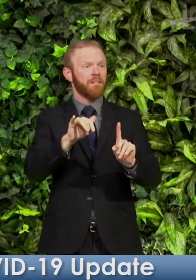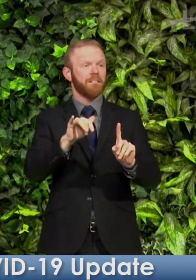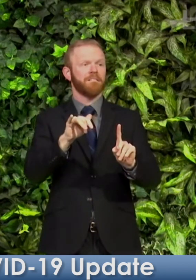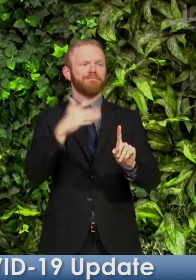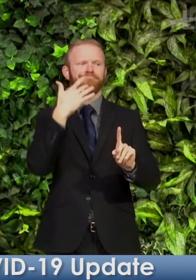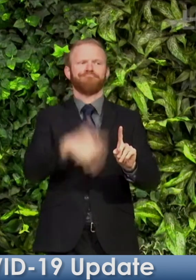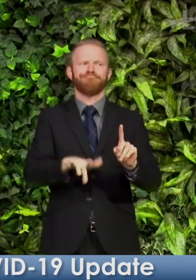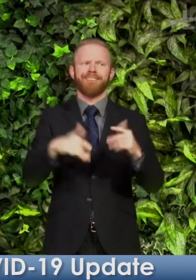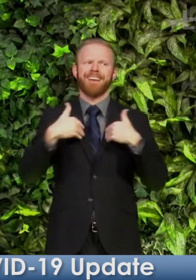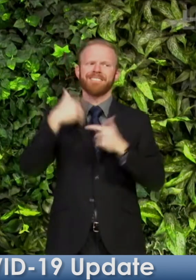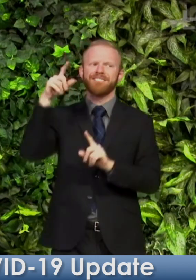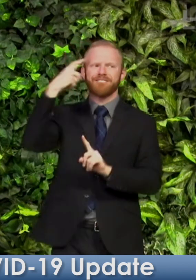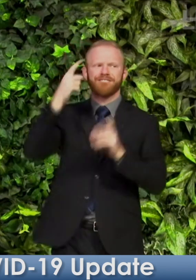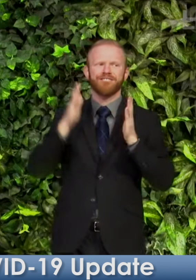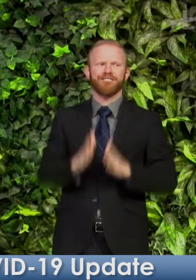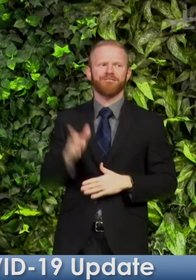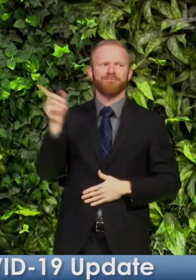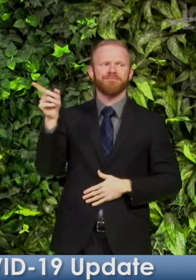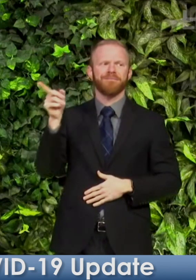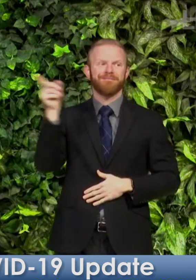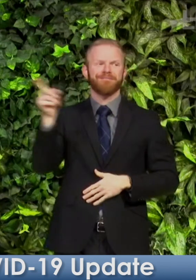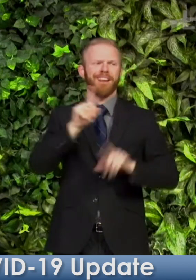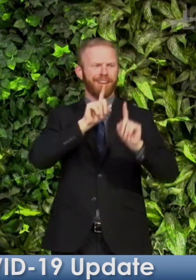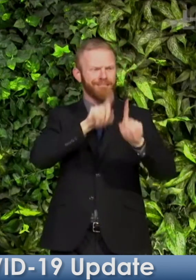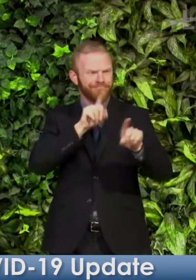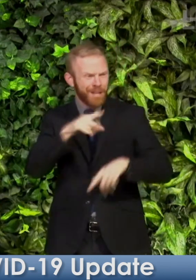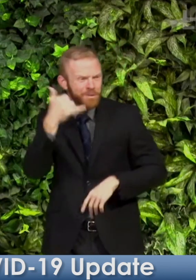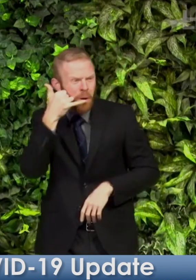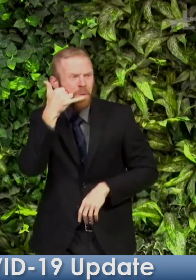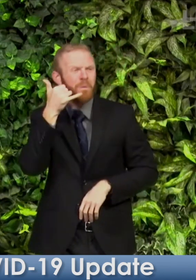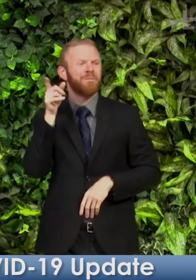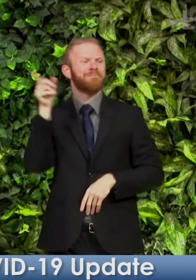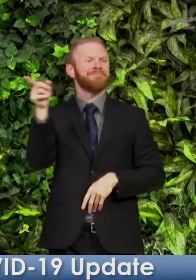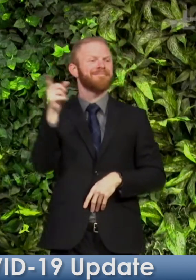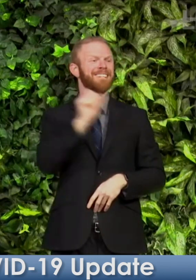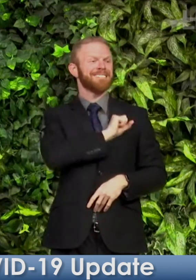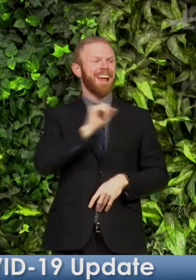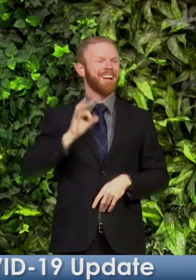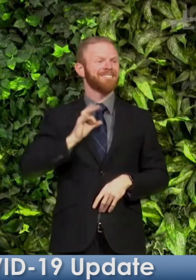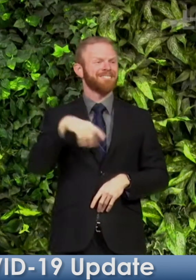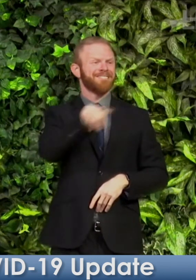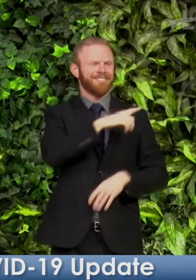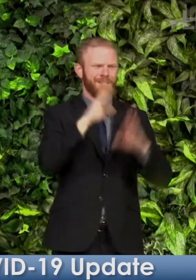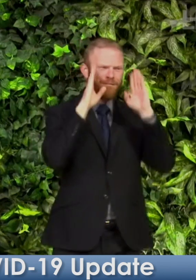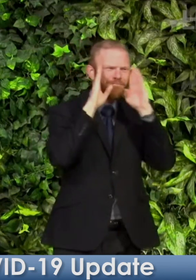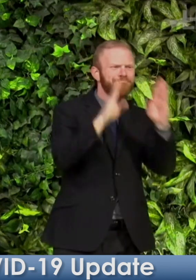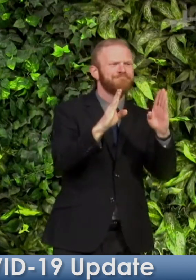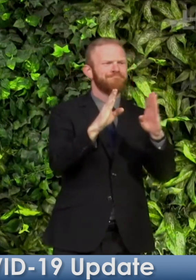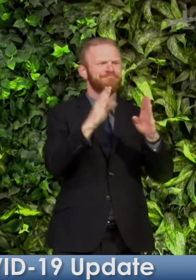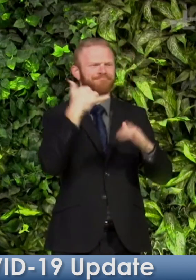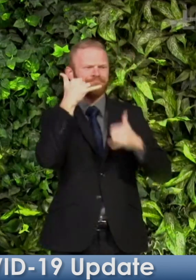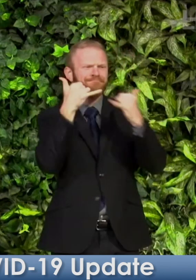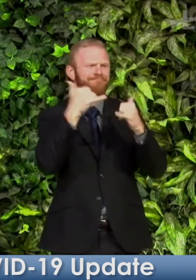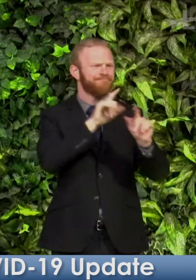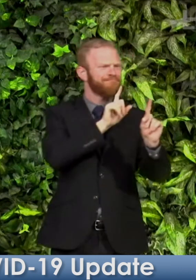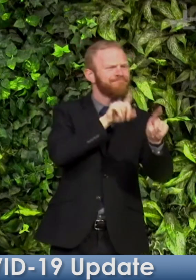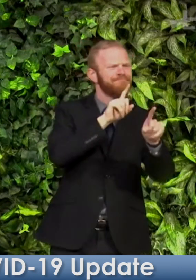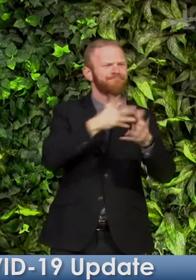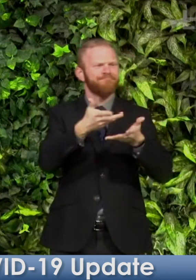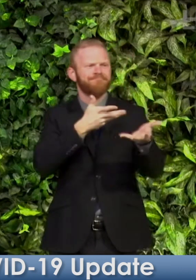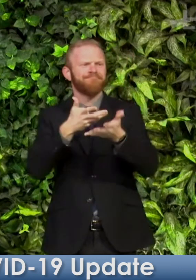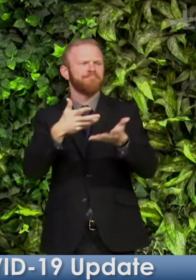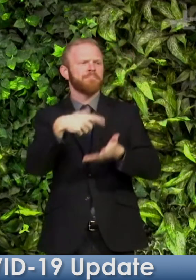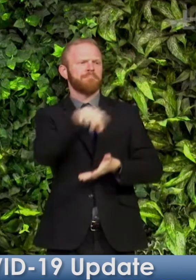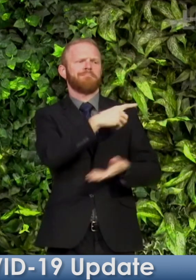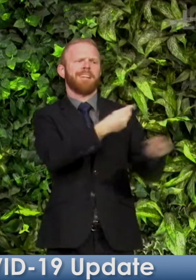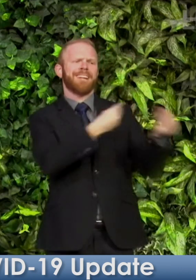that answers the phone, whose staff is attentive, who gets us what we need. When our own city has had